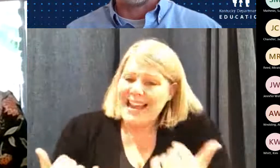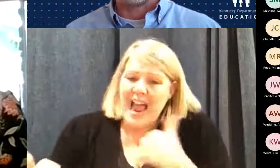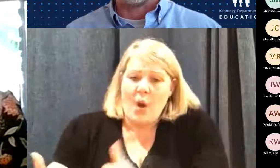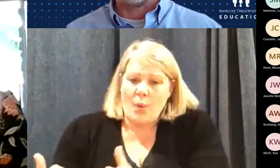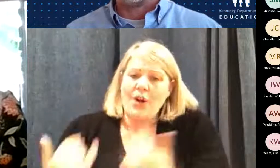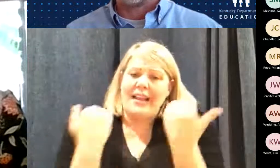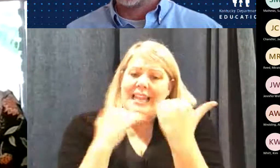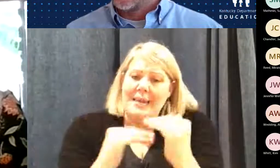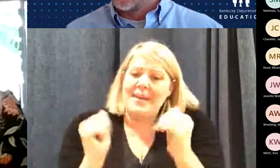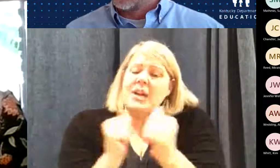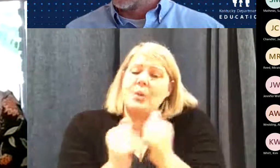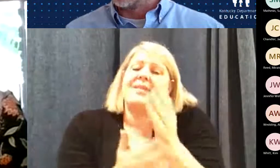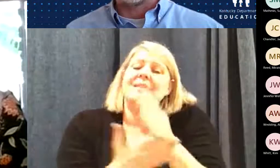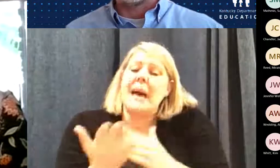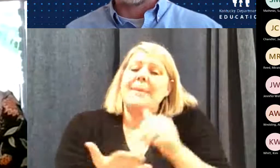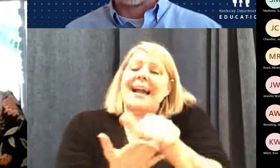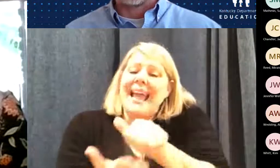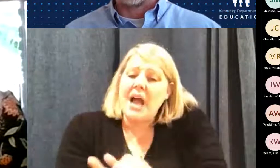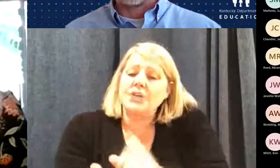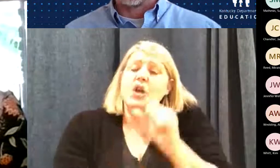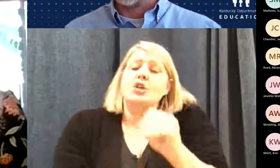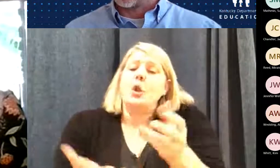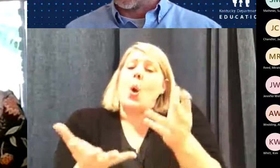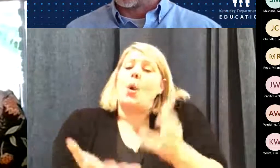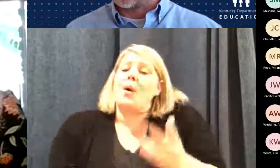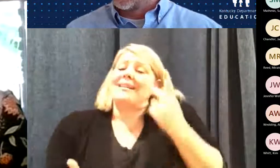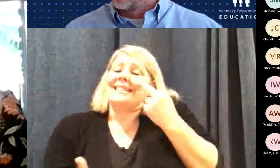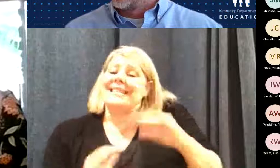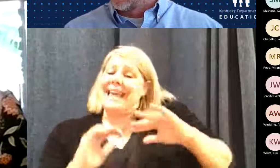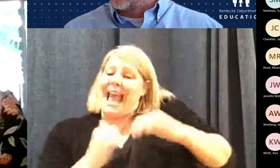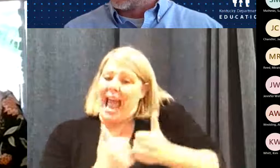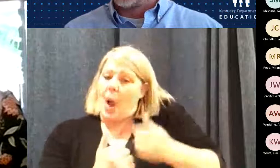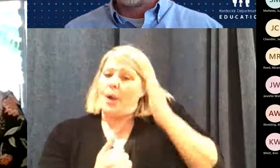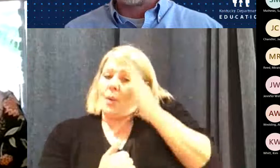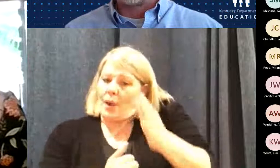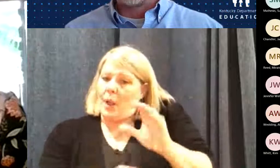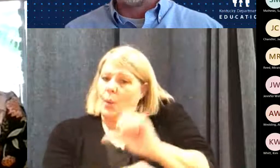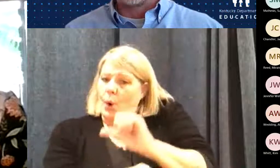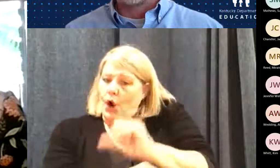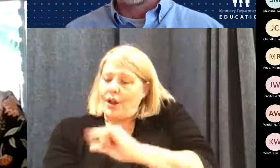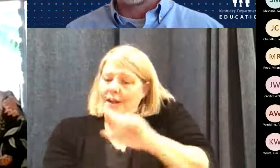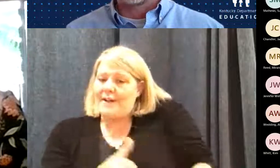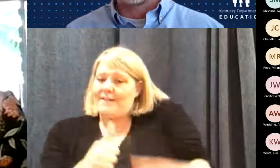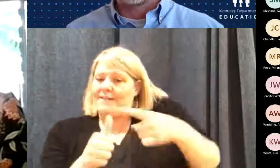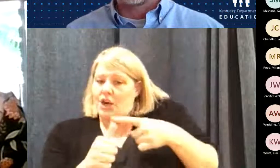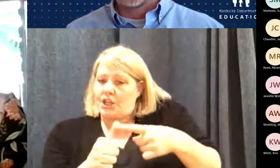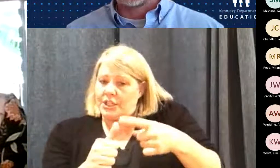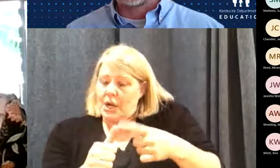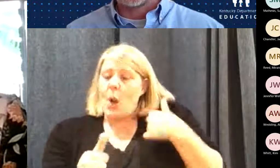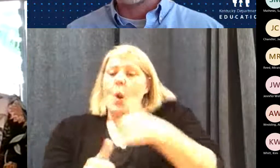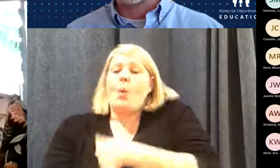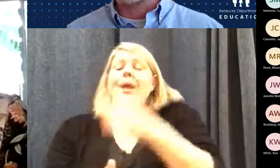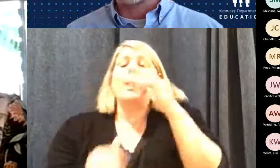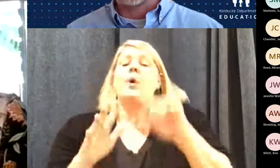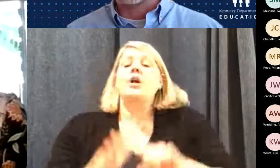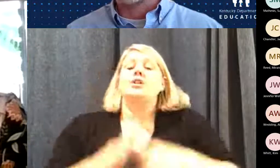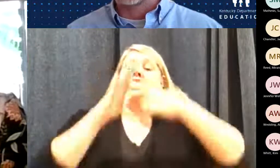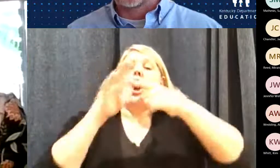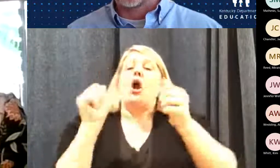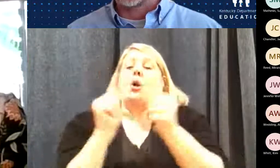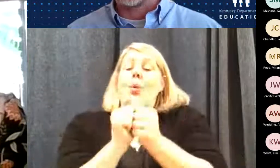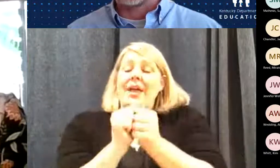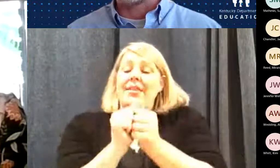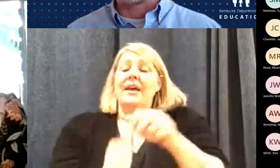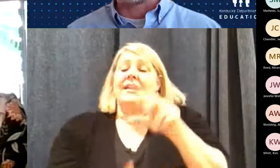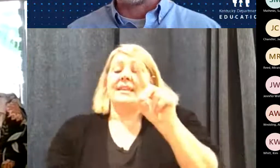this resource is used. And so we're starting with the director, and then we want districts to think about how they would kind